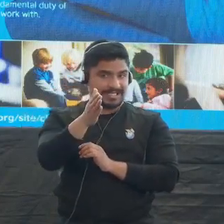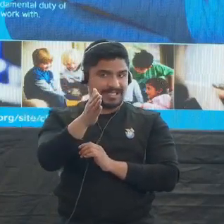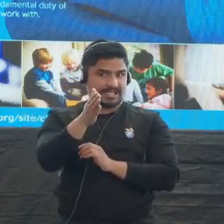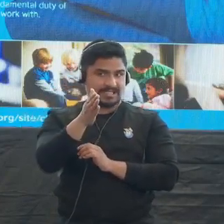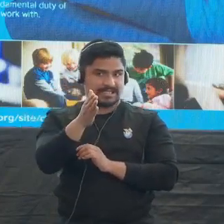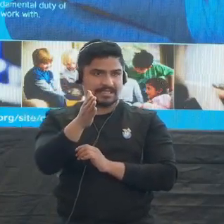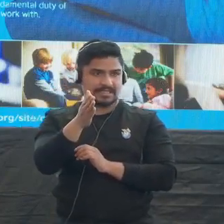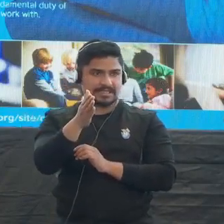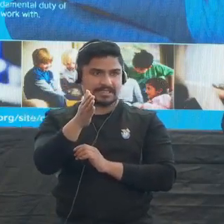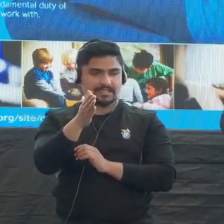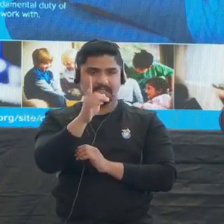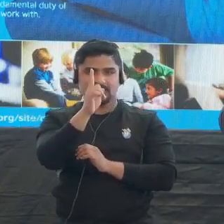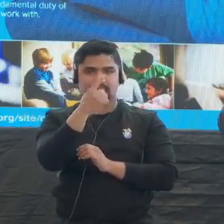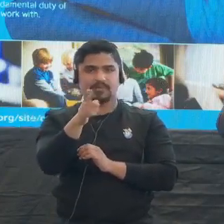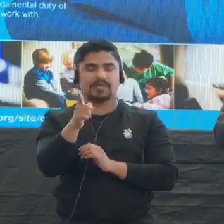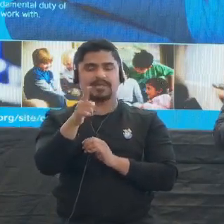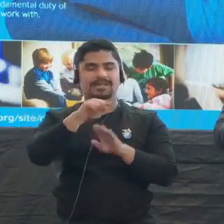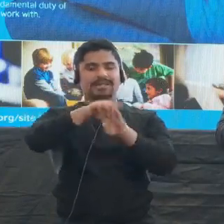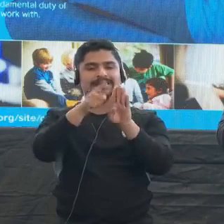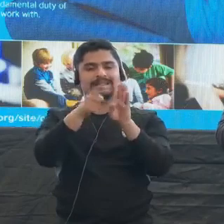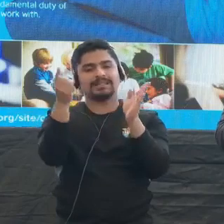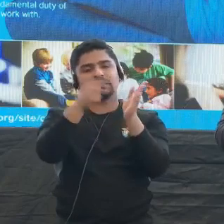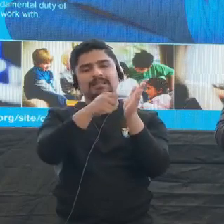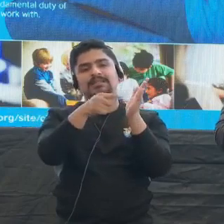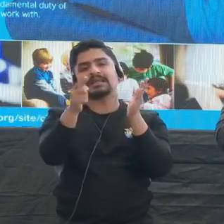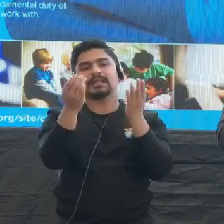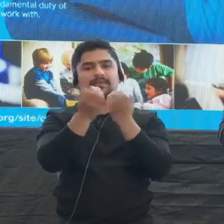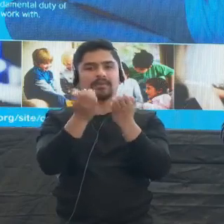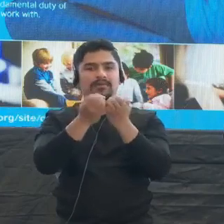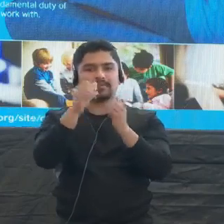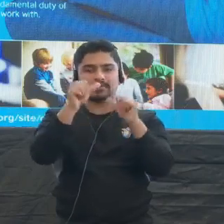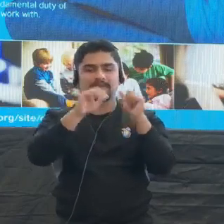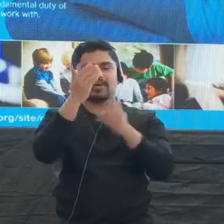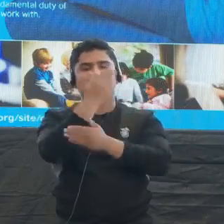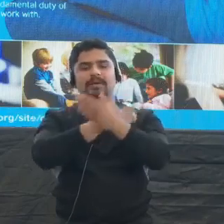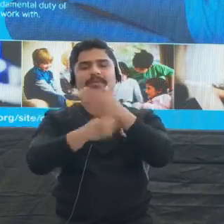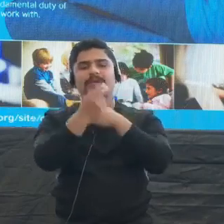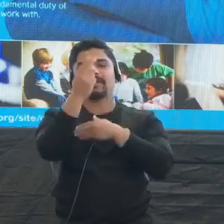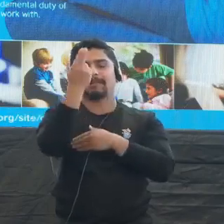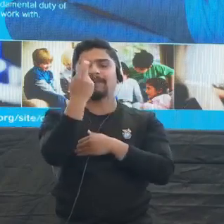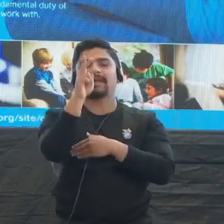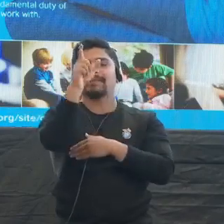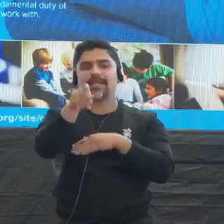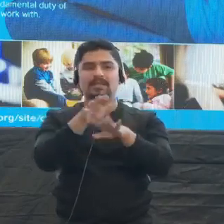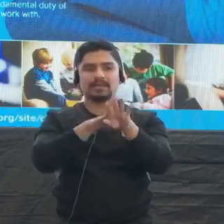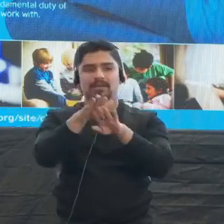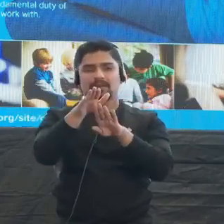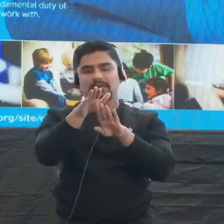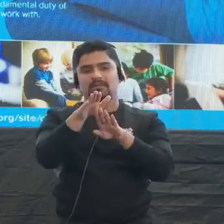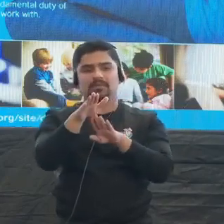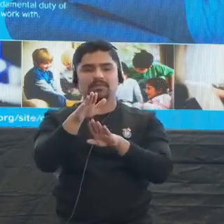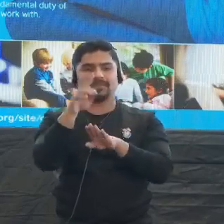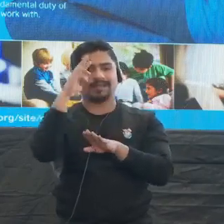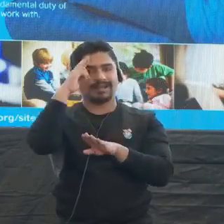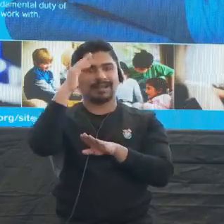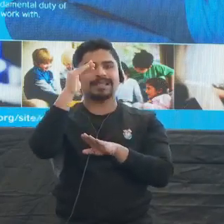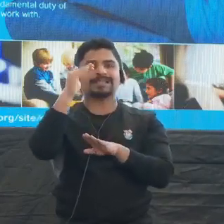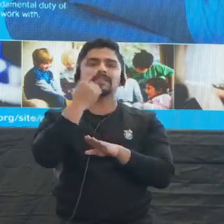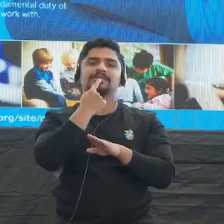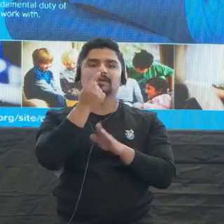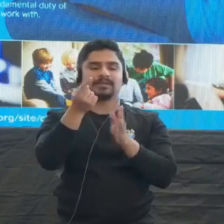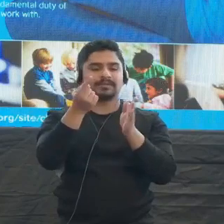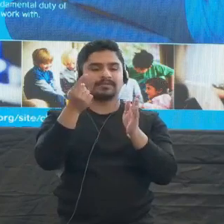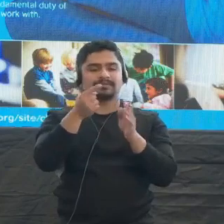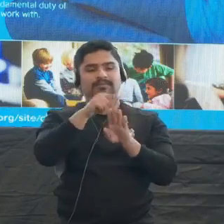promulgated a policy that's called National Policy for Persons with Disability and implemented across India.